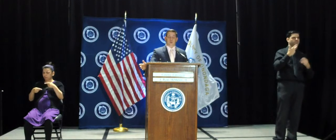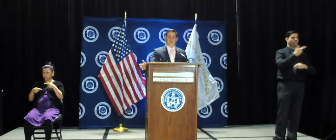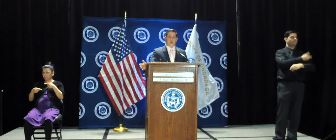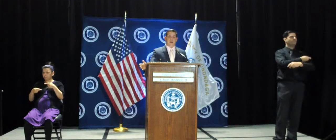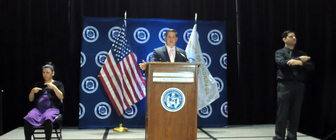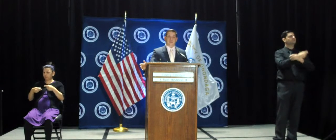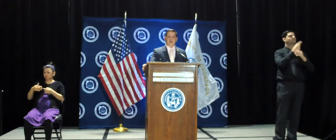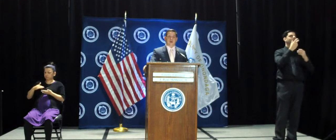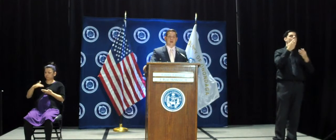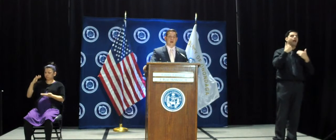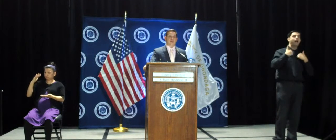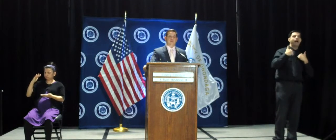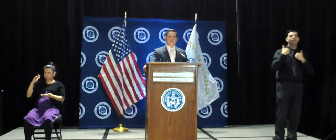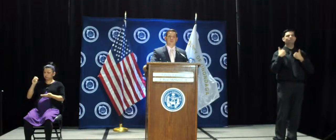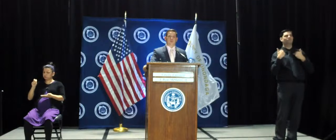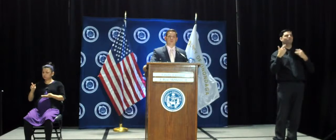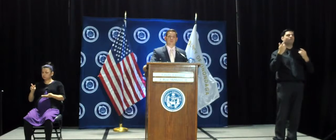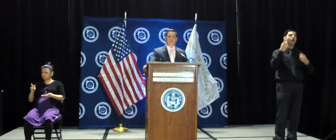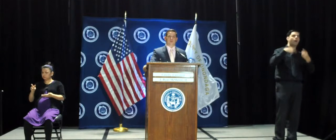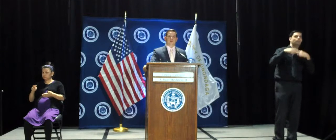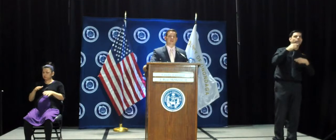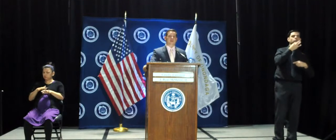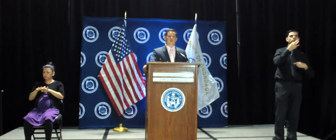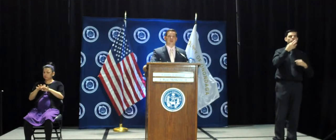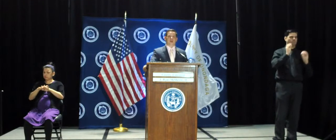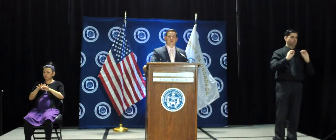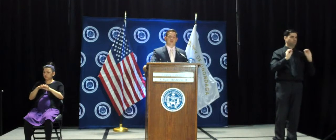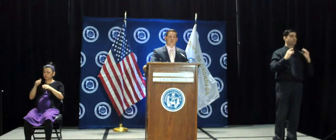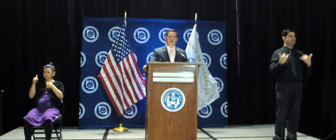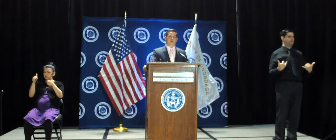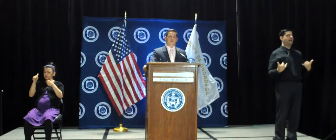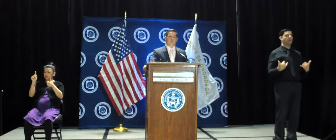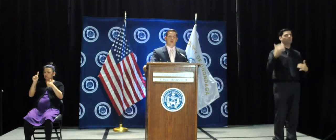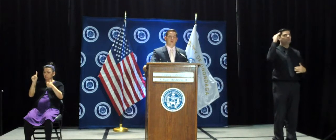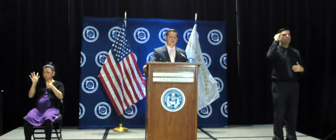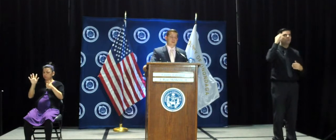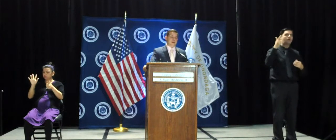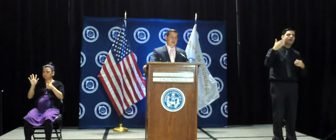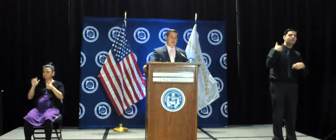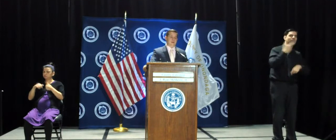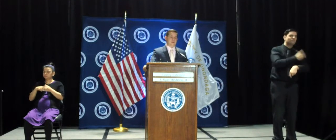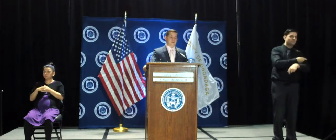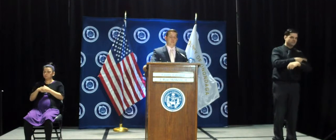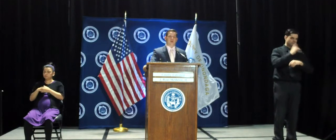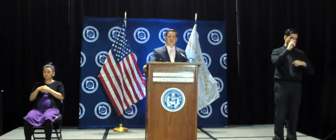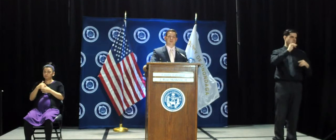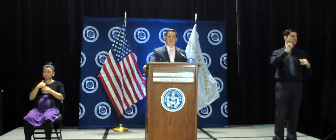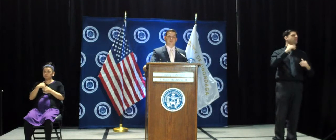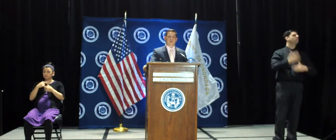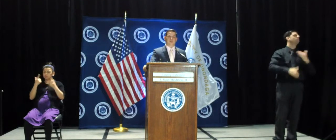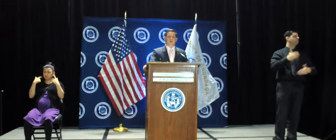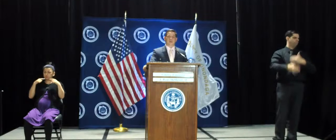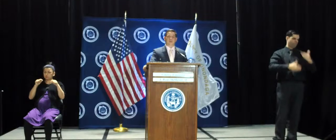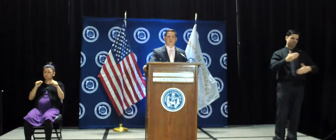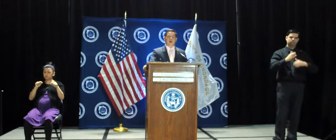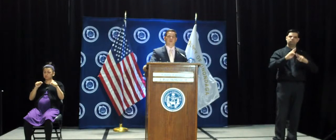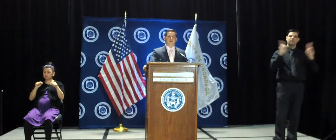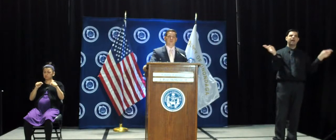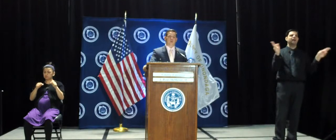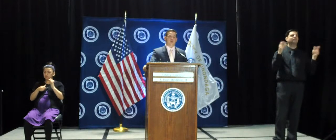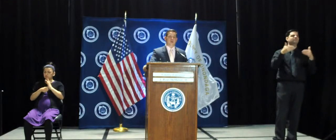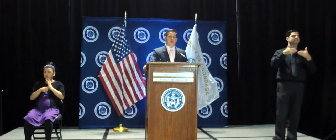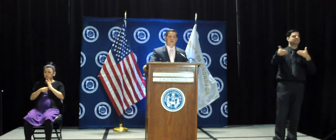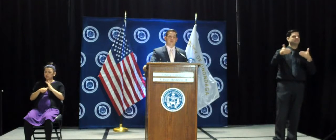community is going to respond to the Thanksgiving challenge that we're hearing from all the pundits and the